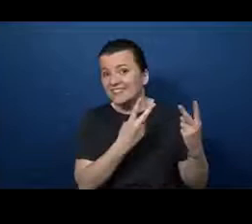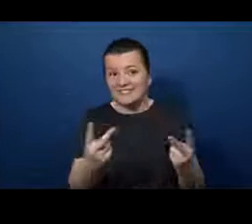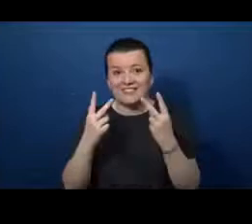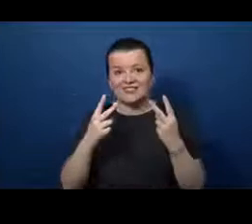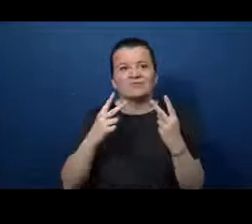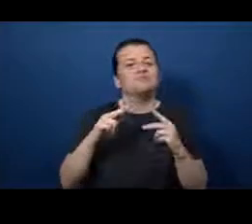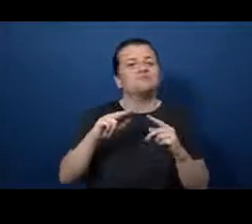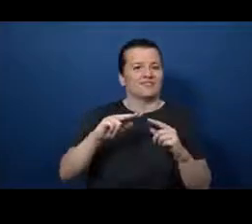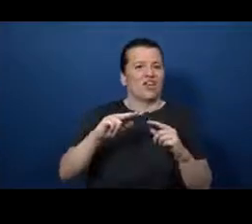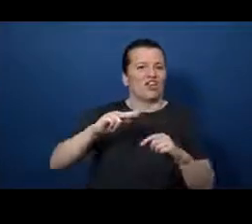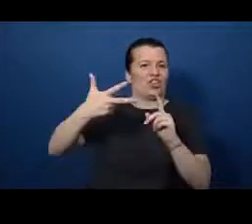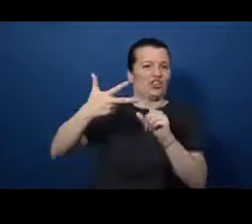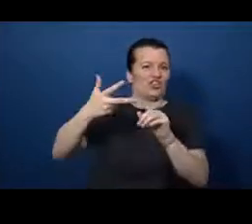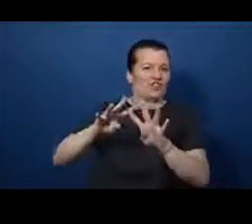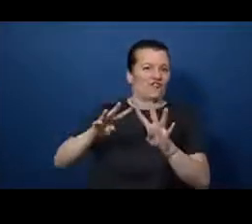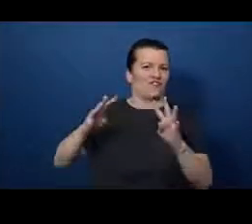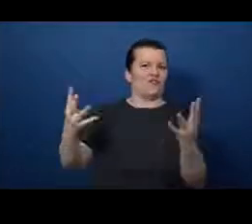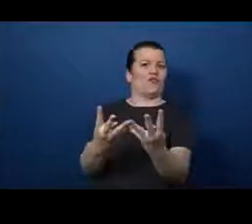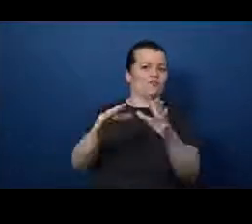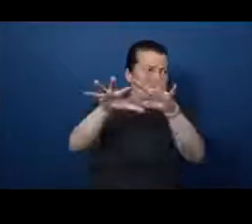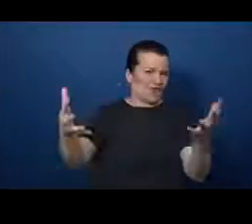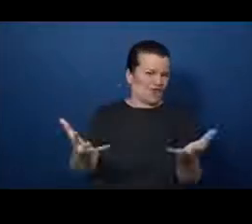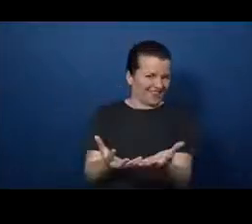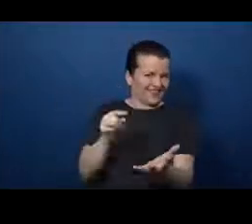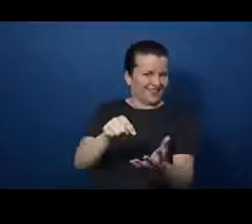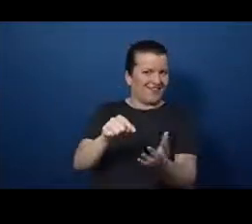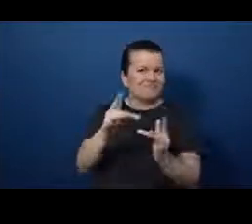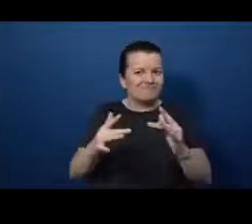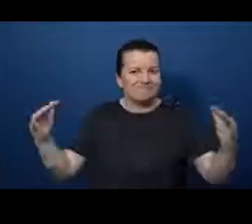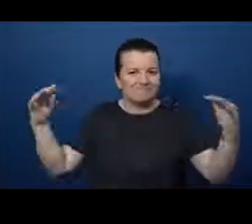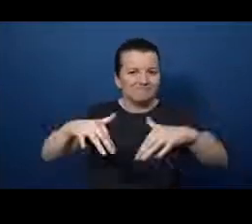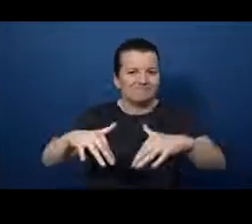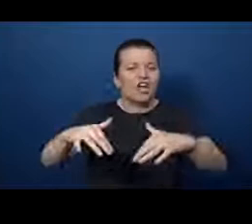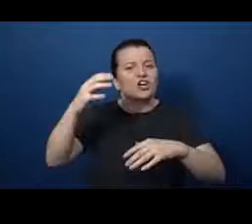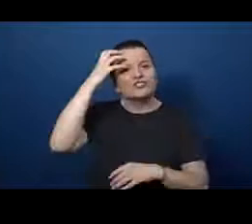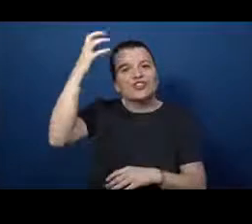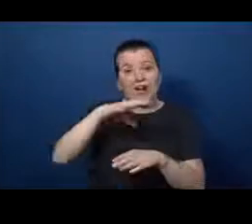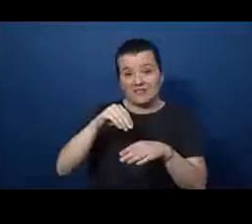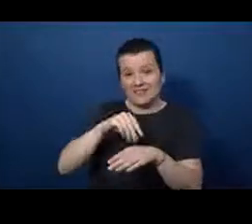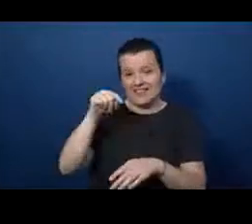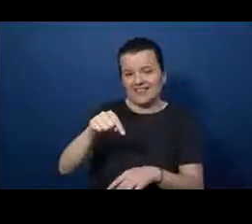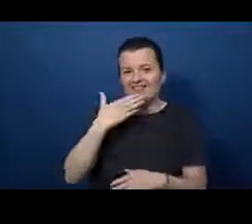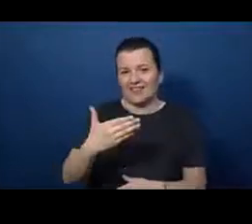Anti-Bullying Forum, and we welcome you to Stockholm. Thank you.